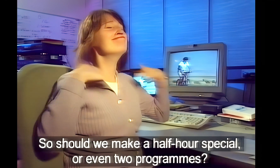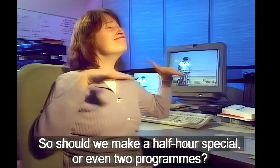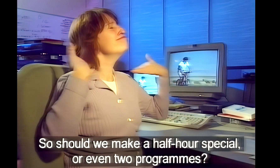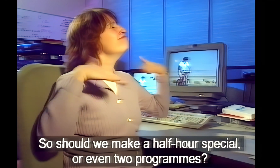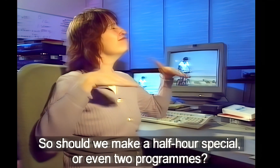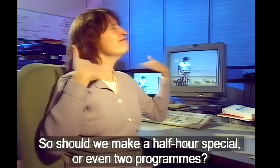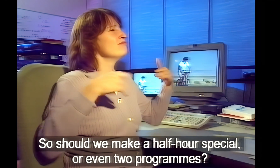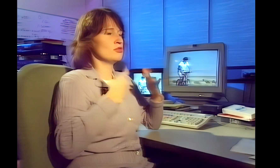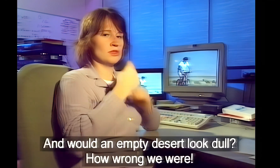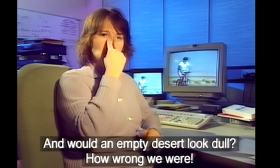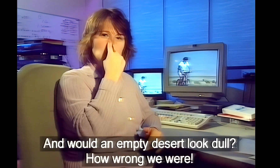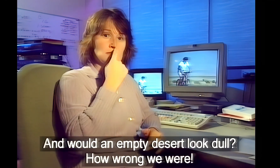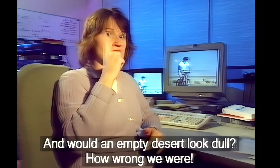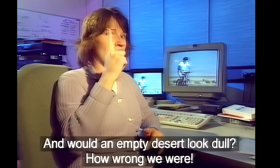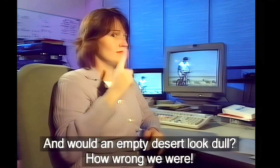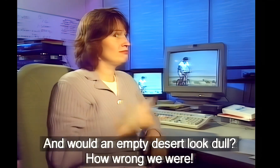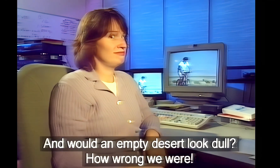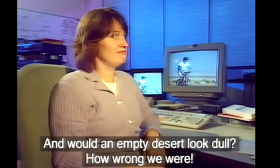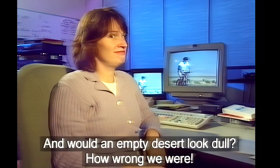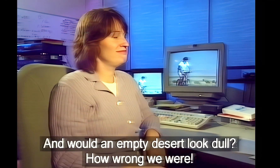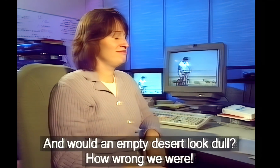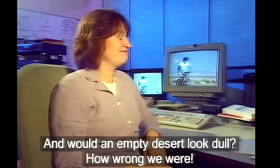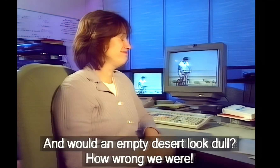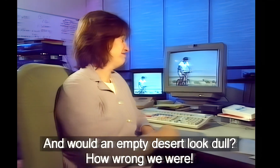desert might look rather dull. How wrong we were.